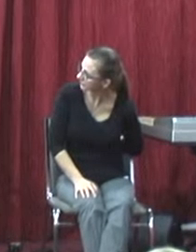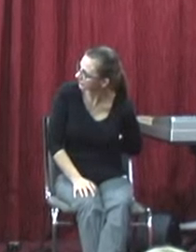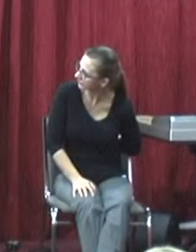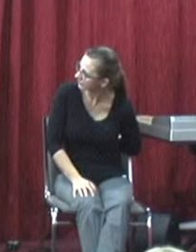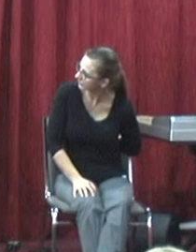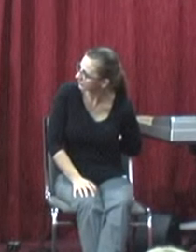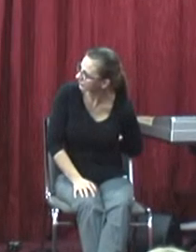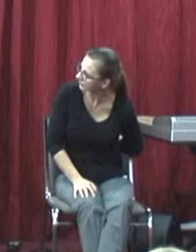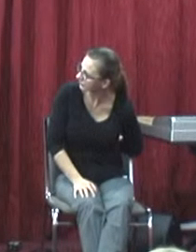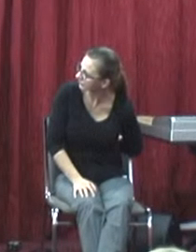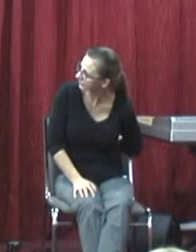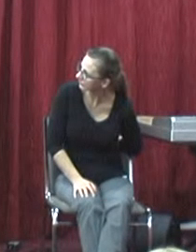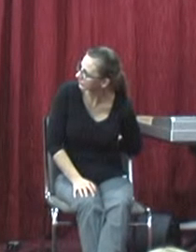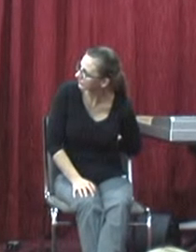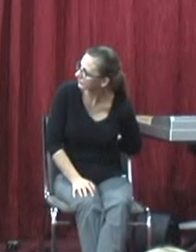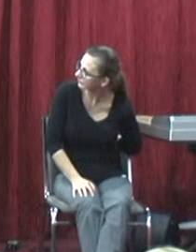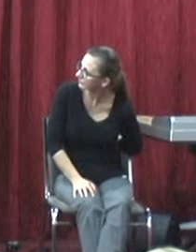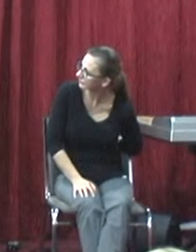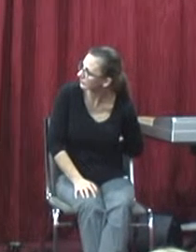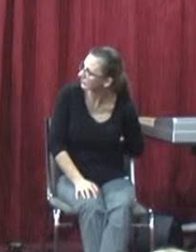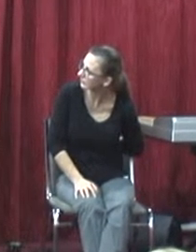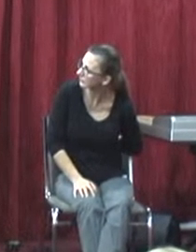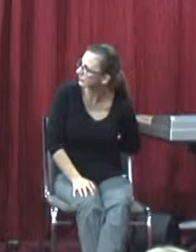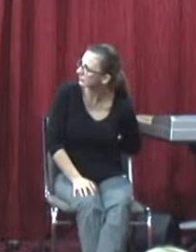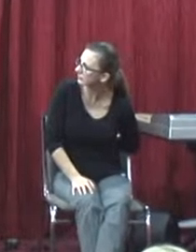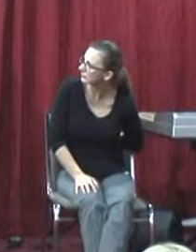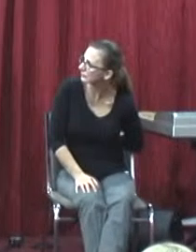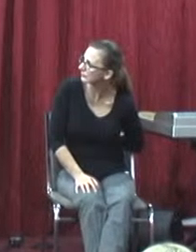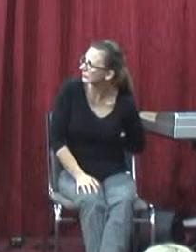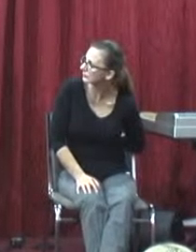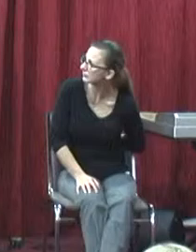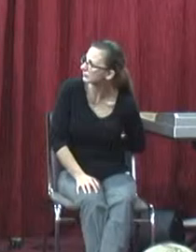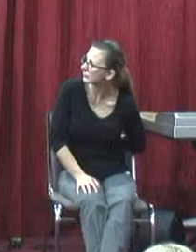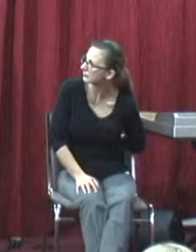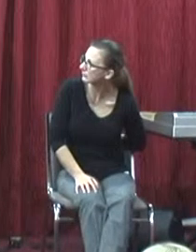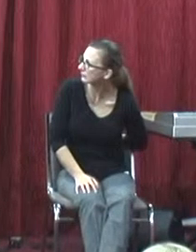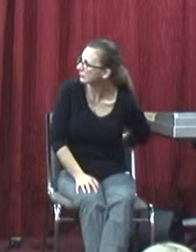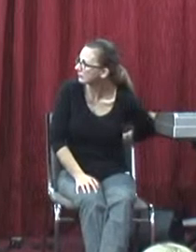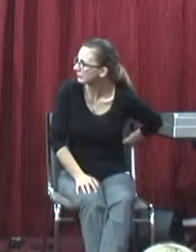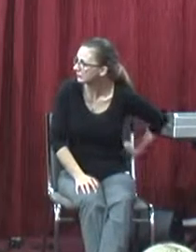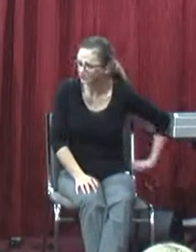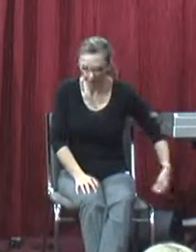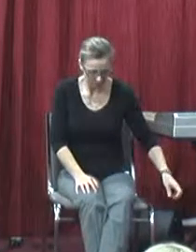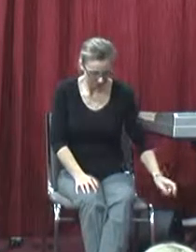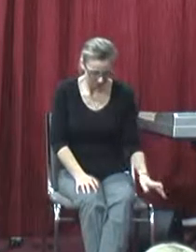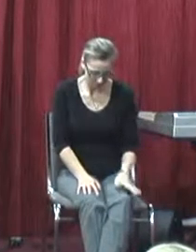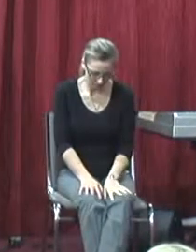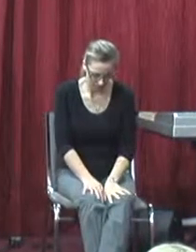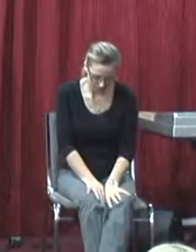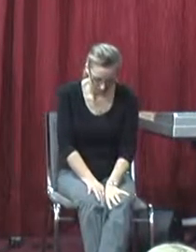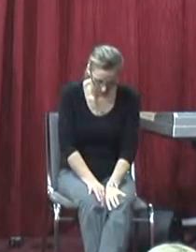appearance. And that brought some even greater adversity upon Joseph.